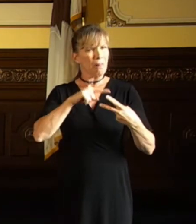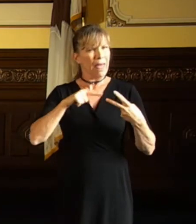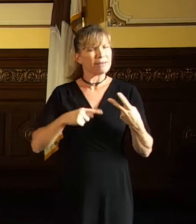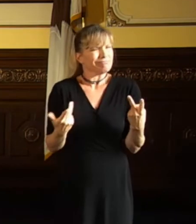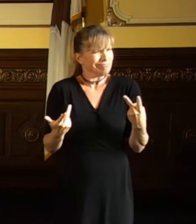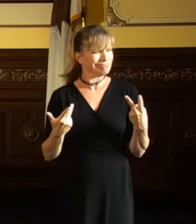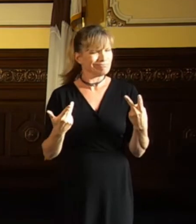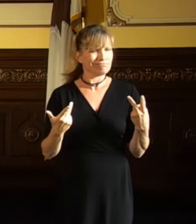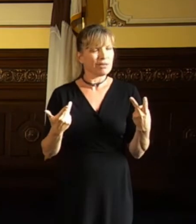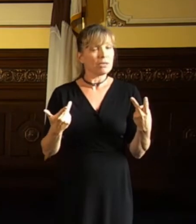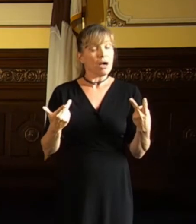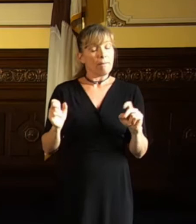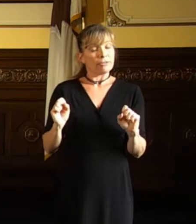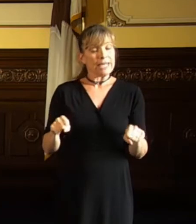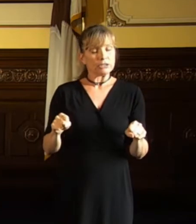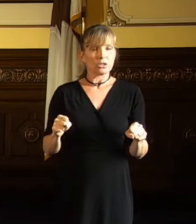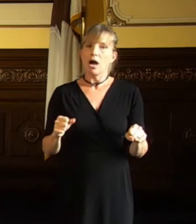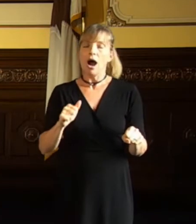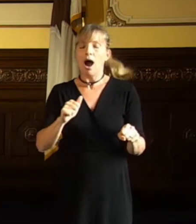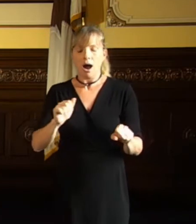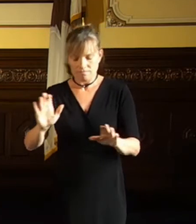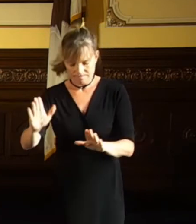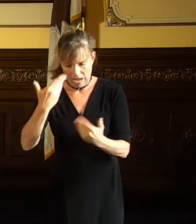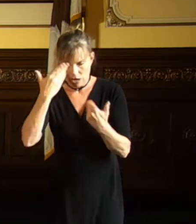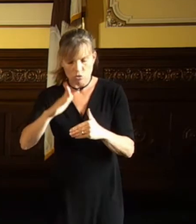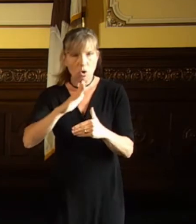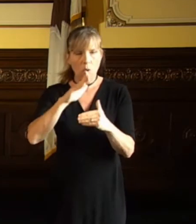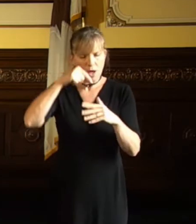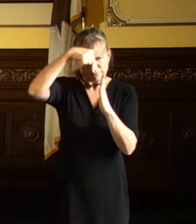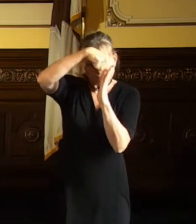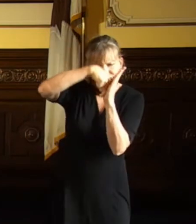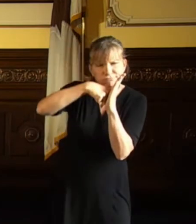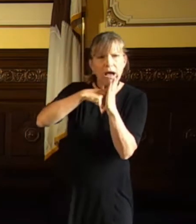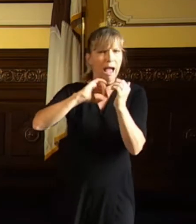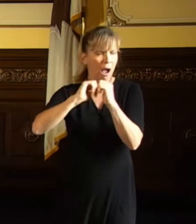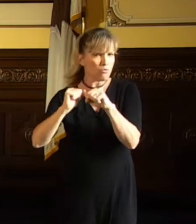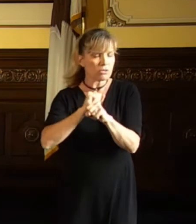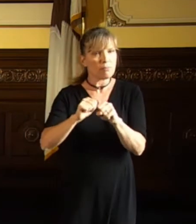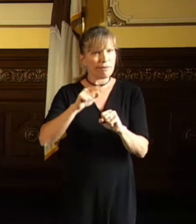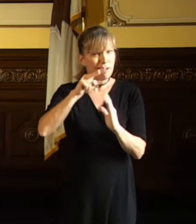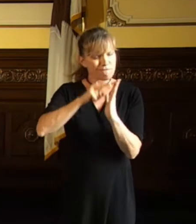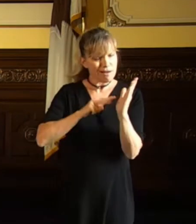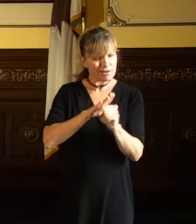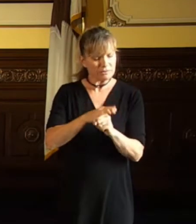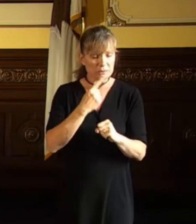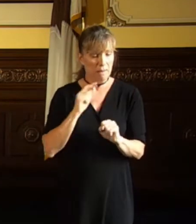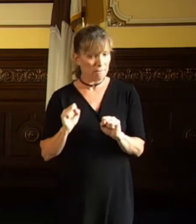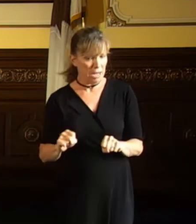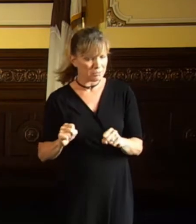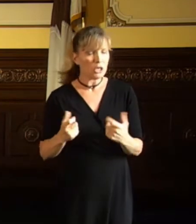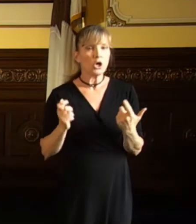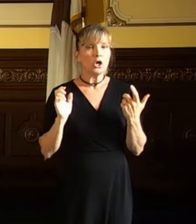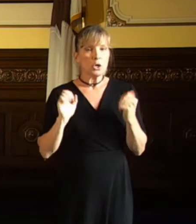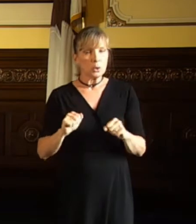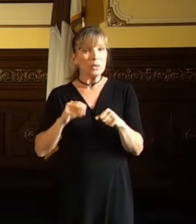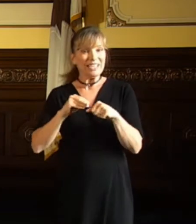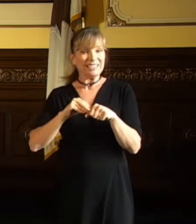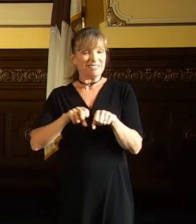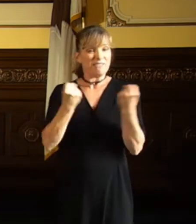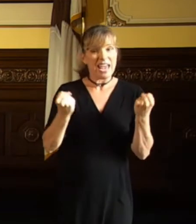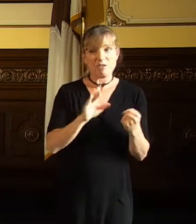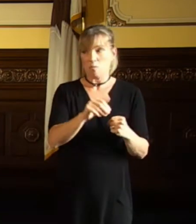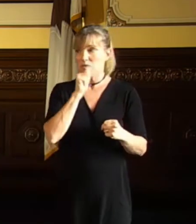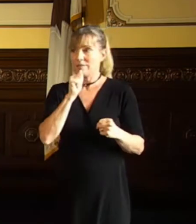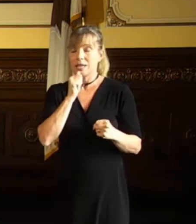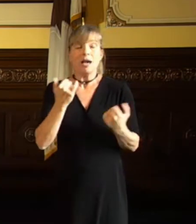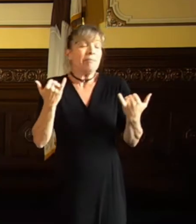because it potentially, and I don't know the intricacies of it, but I've read enough to say it potentially could invade somebody's privacy.